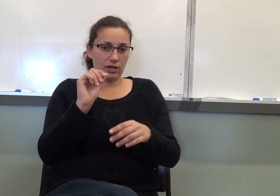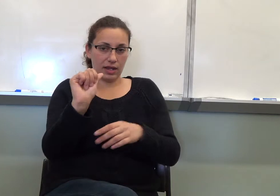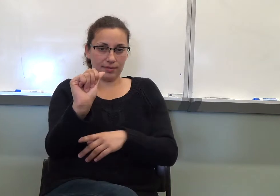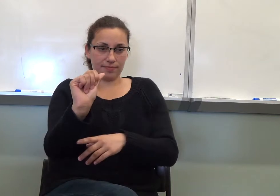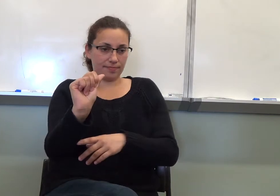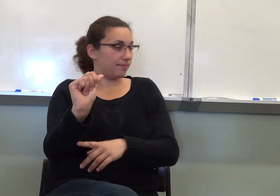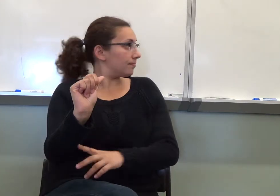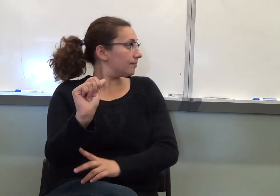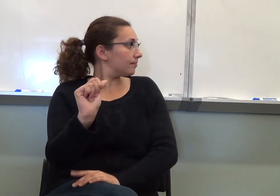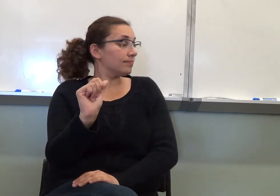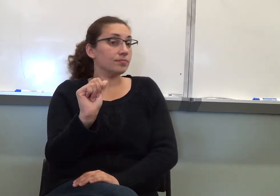Any others?